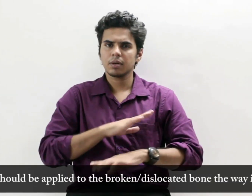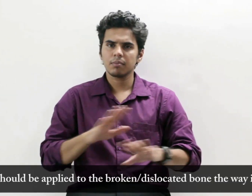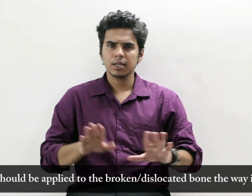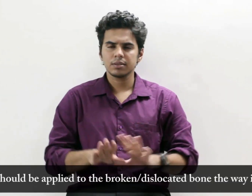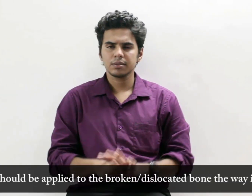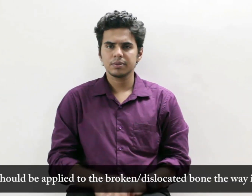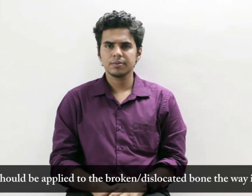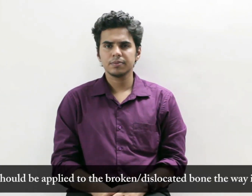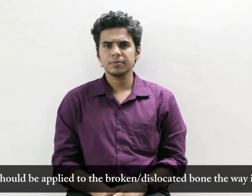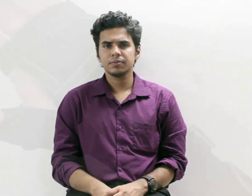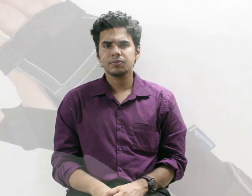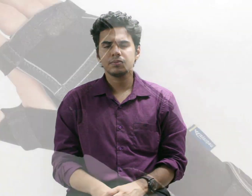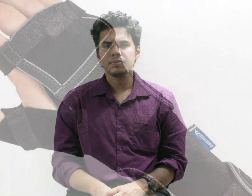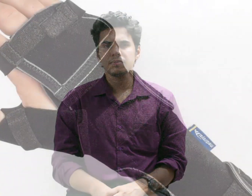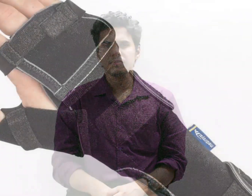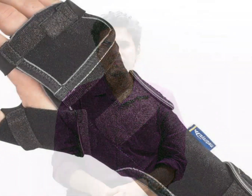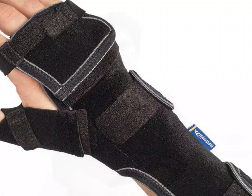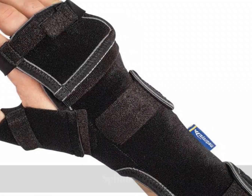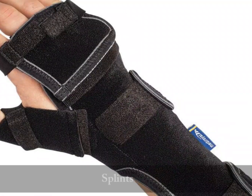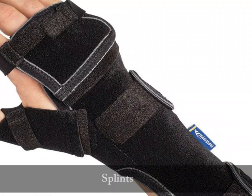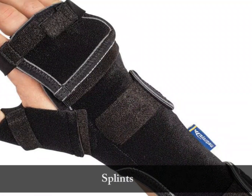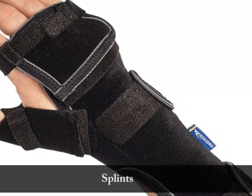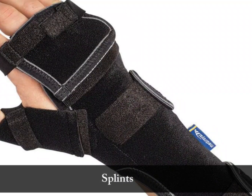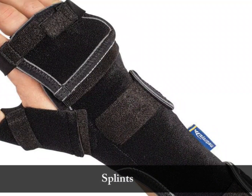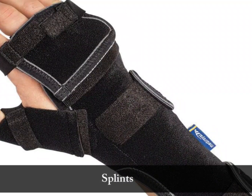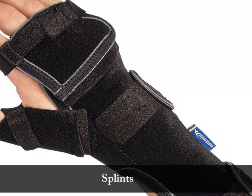broken, dislocated bone the way it is.